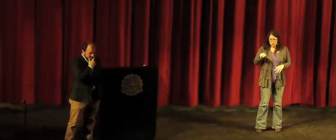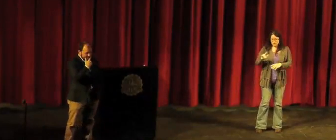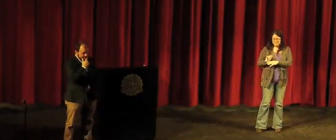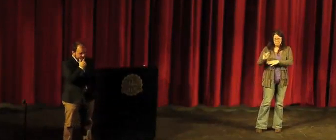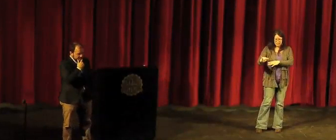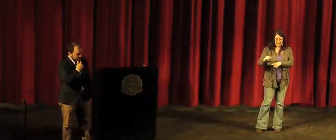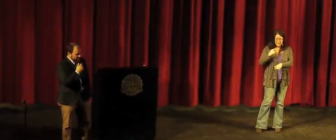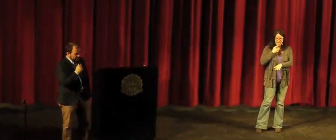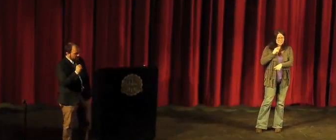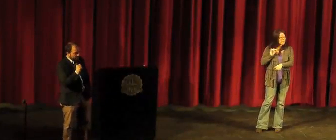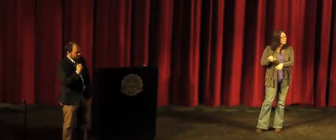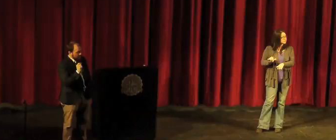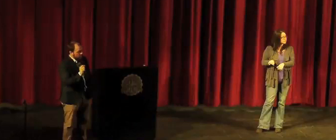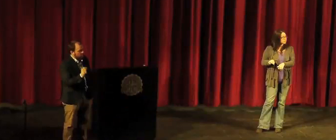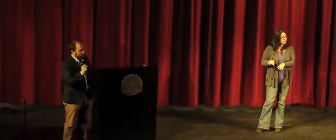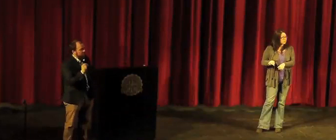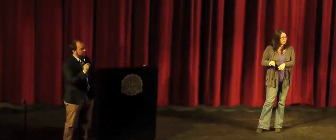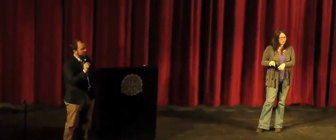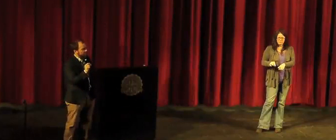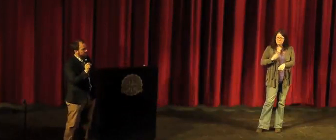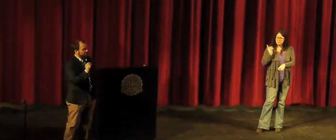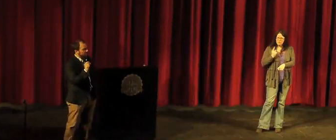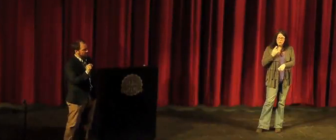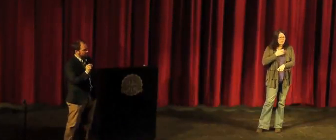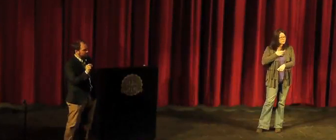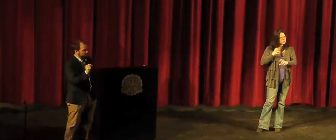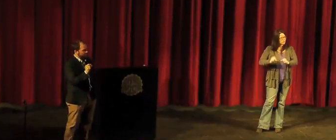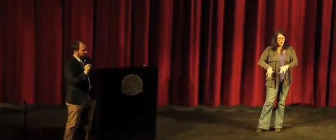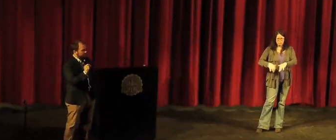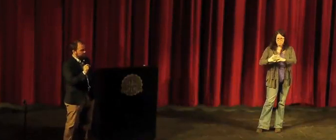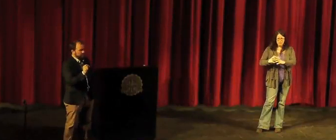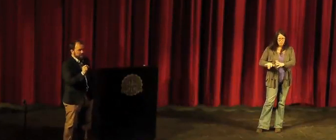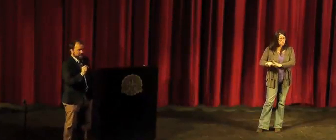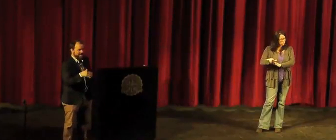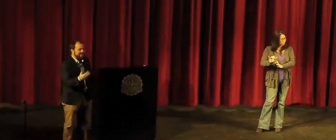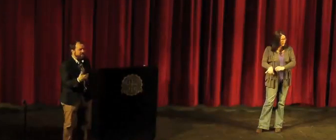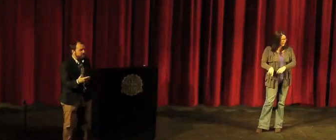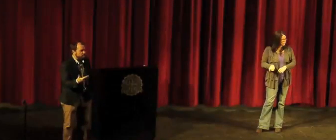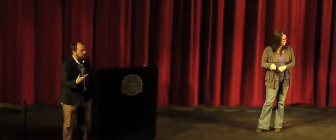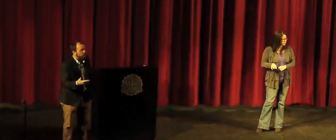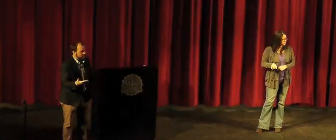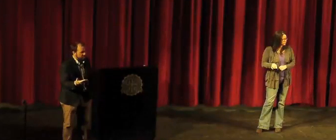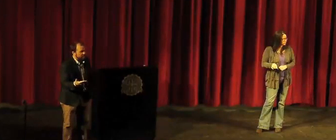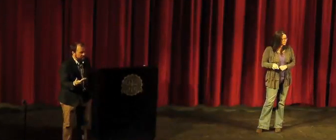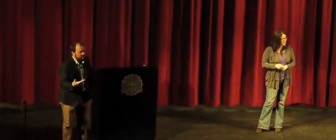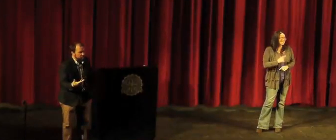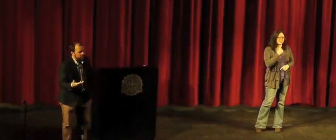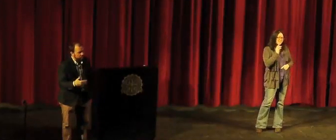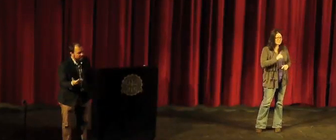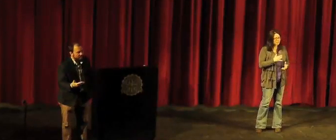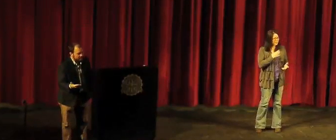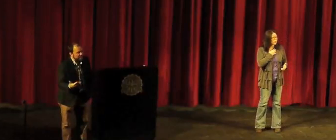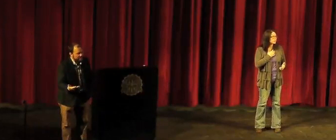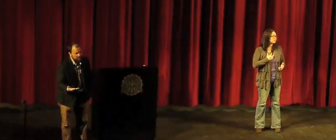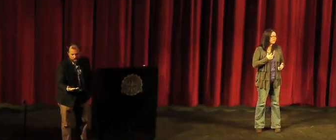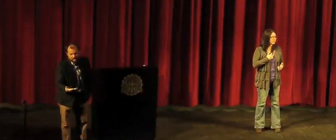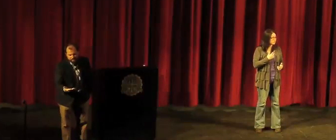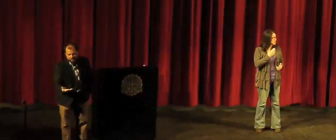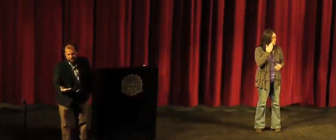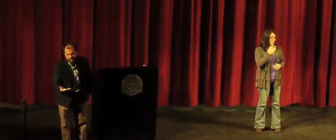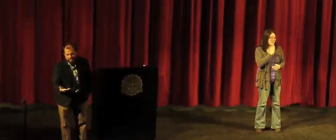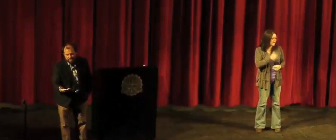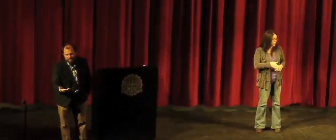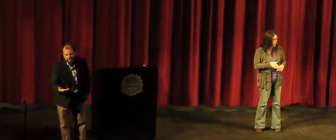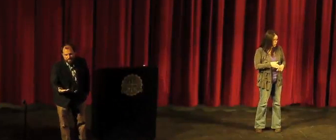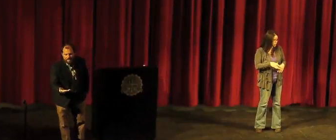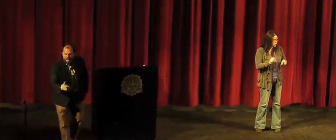on the table, and he says, "I always wished I could have built models." And he says it sort of wistfully, so you know he actually never got to